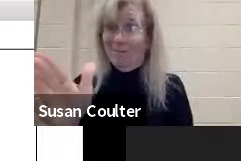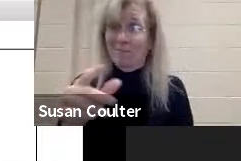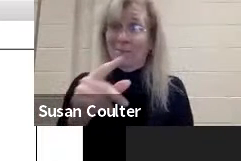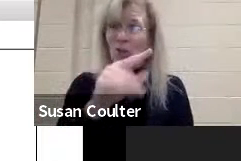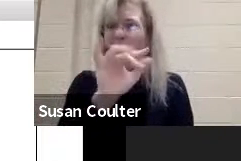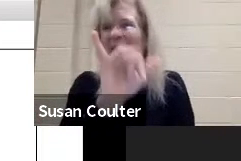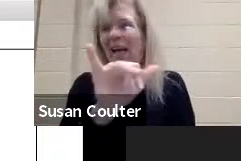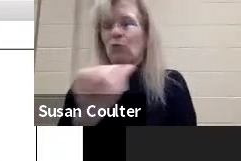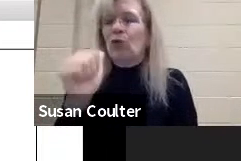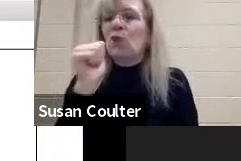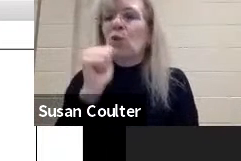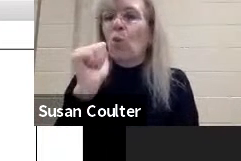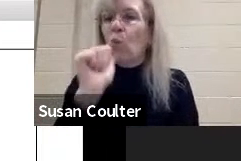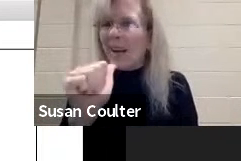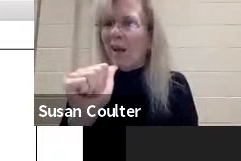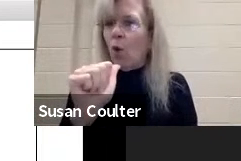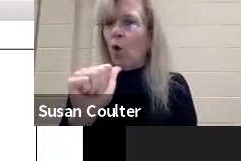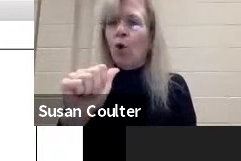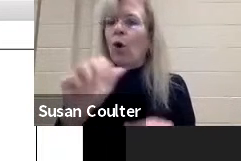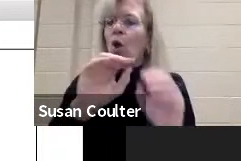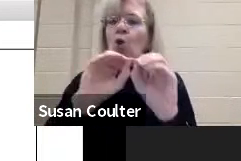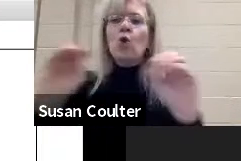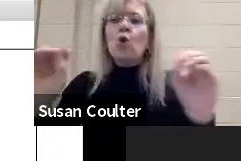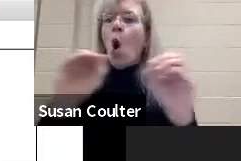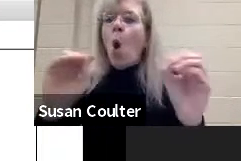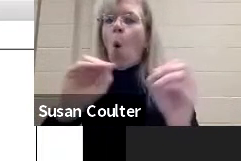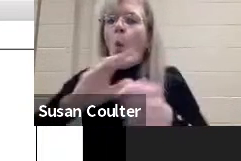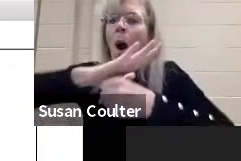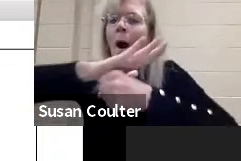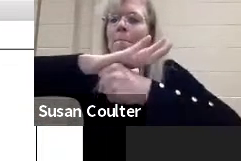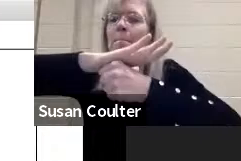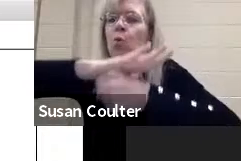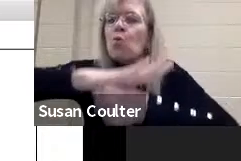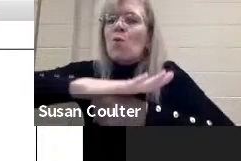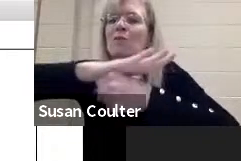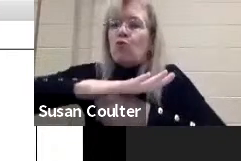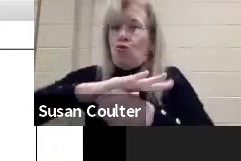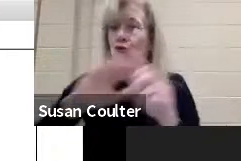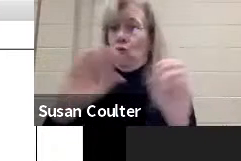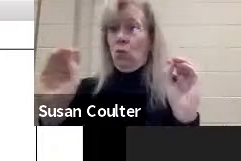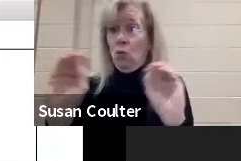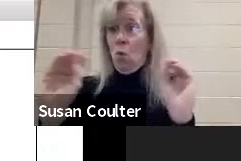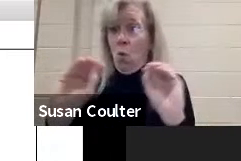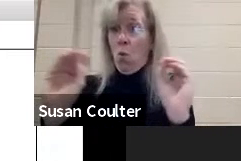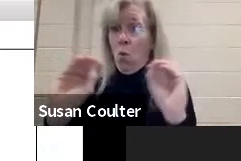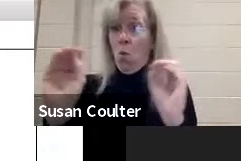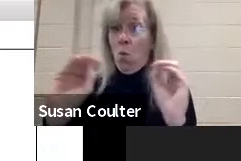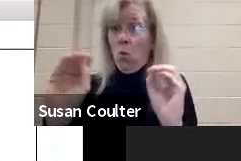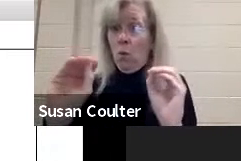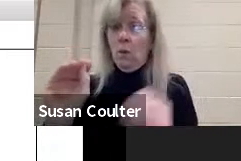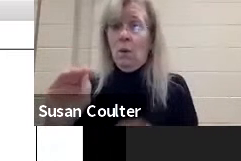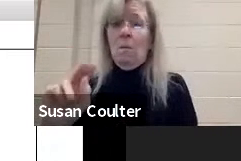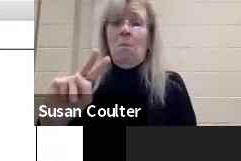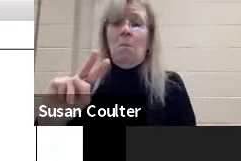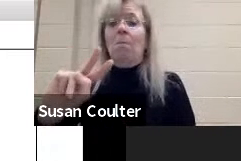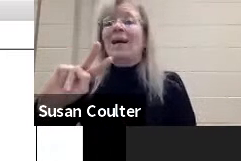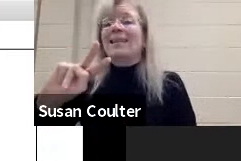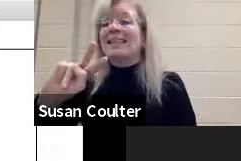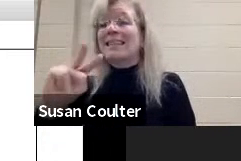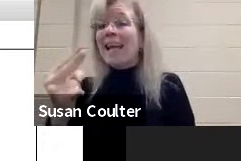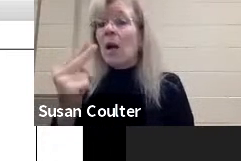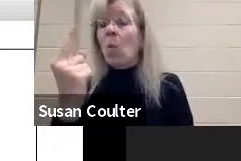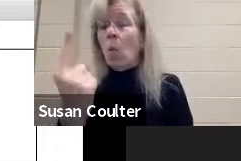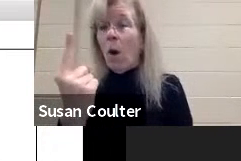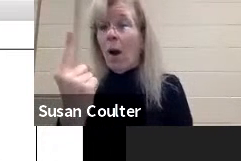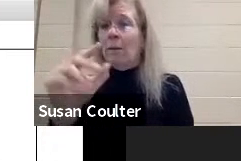well, so that's just regular, no pressure, no.